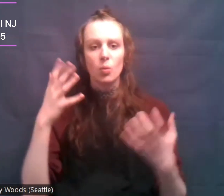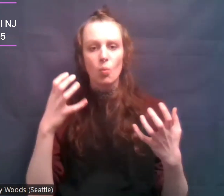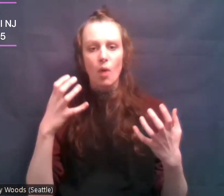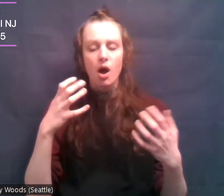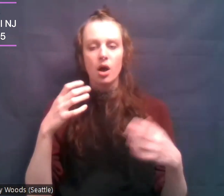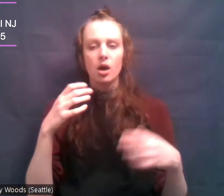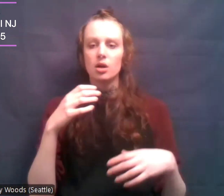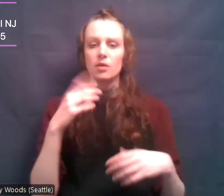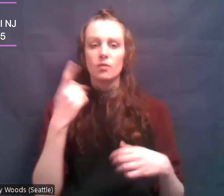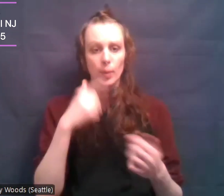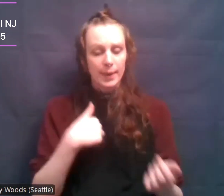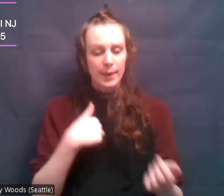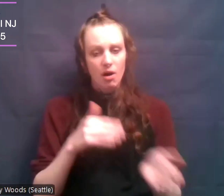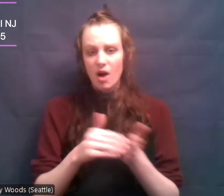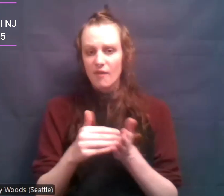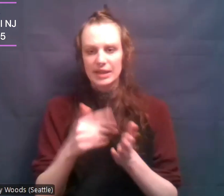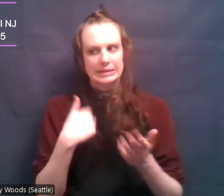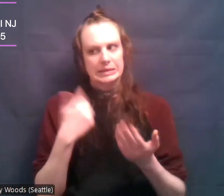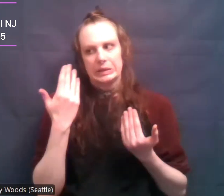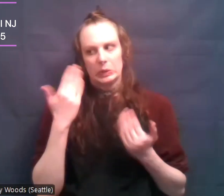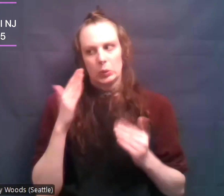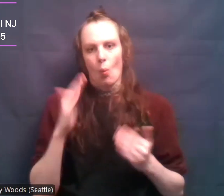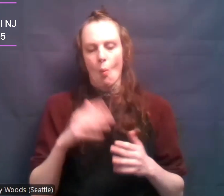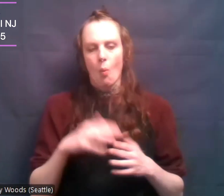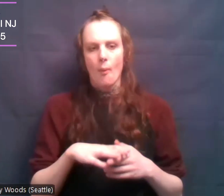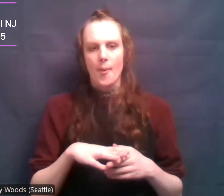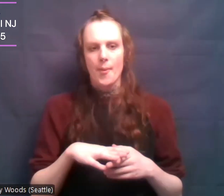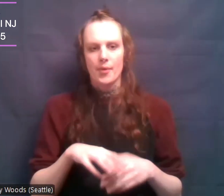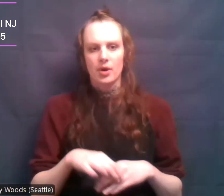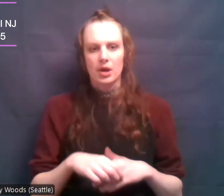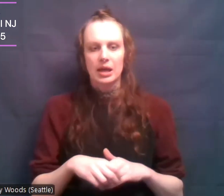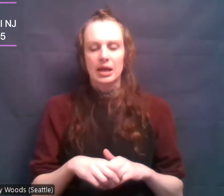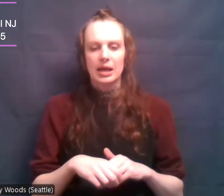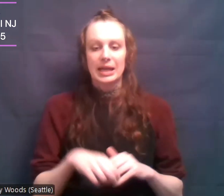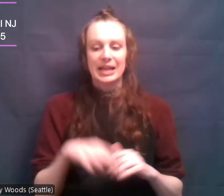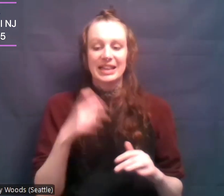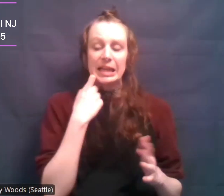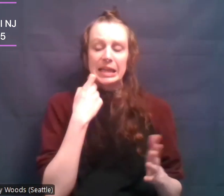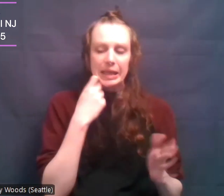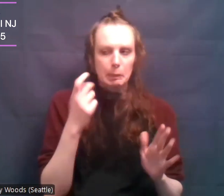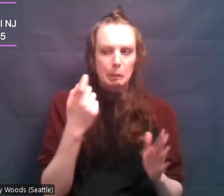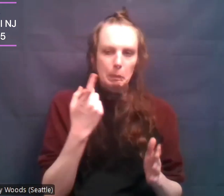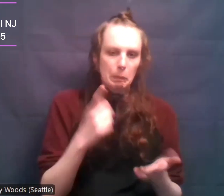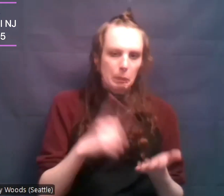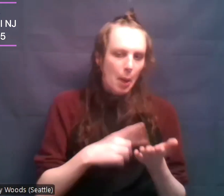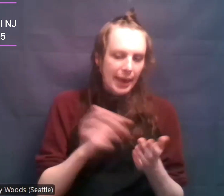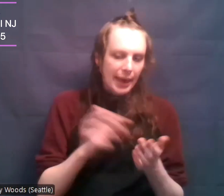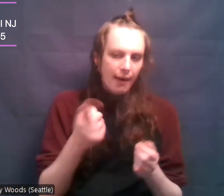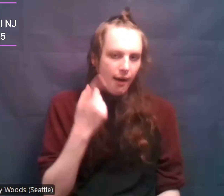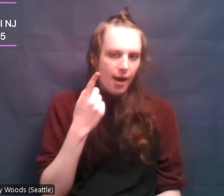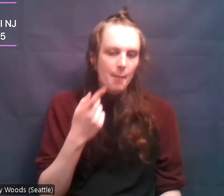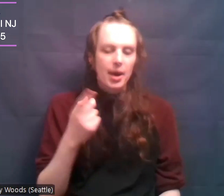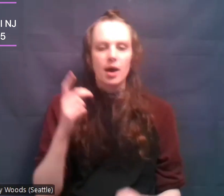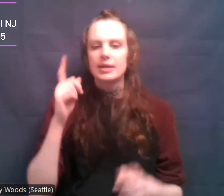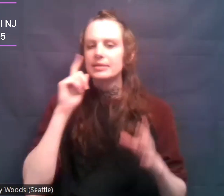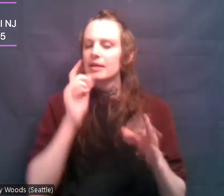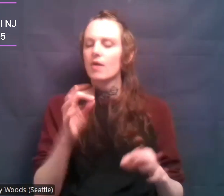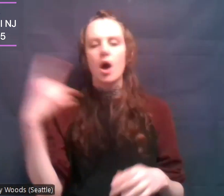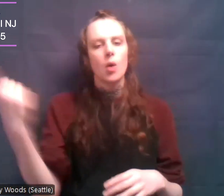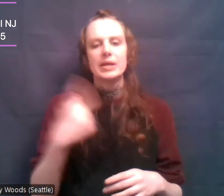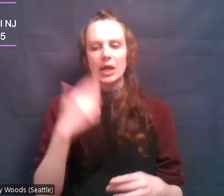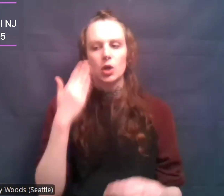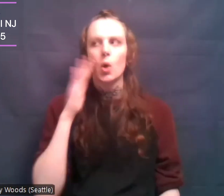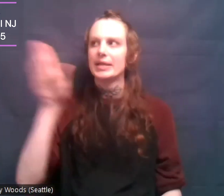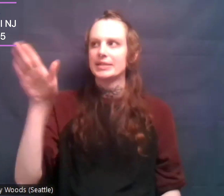is. Late recently I do, but I definitely always know what it's not. You know, because like I can feel